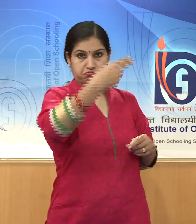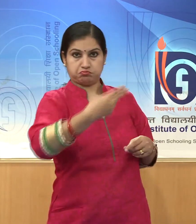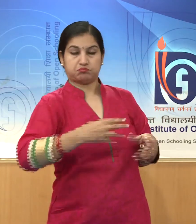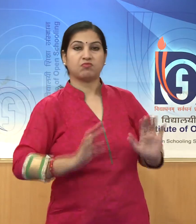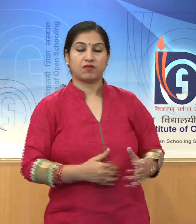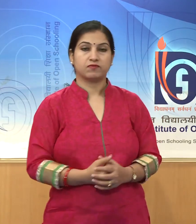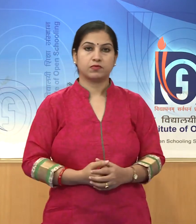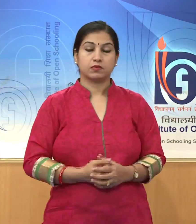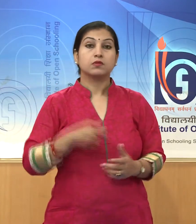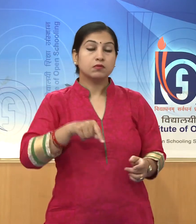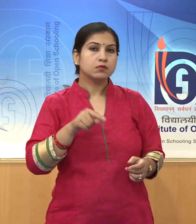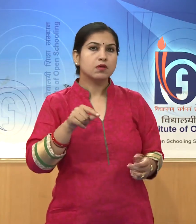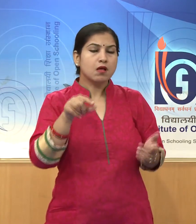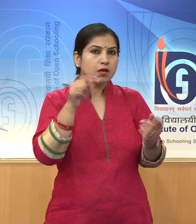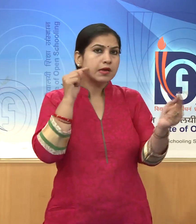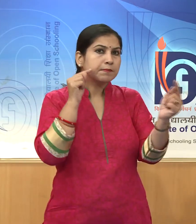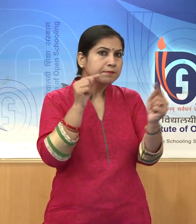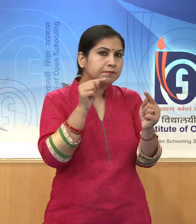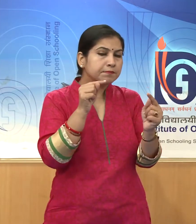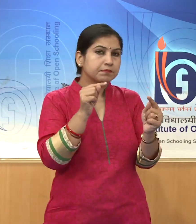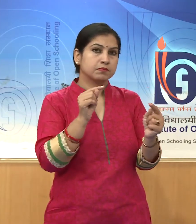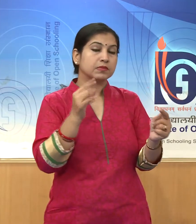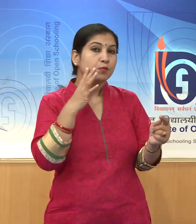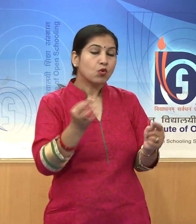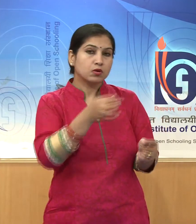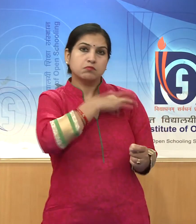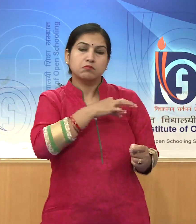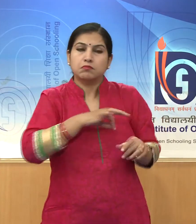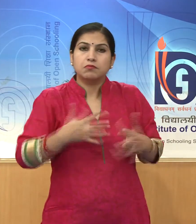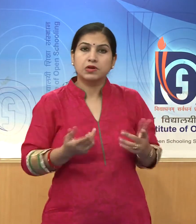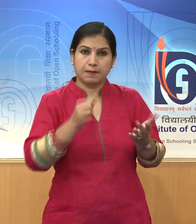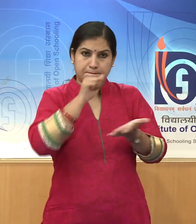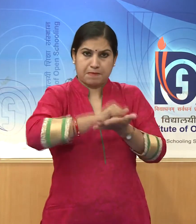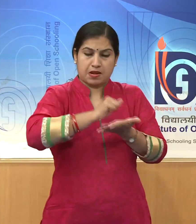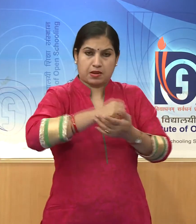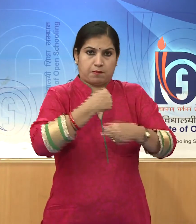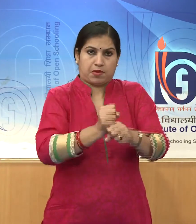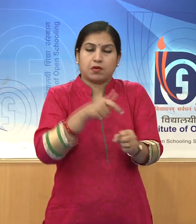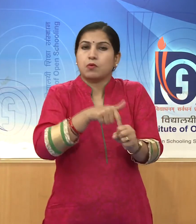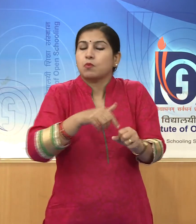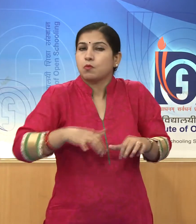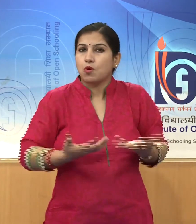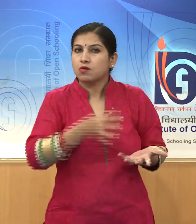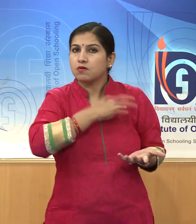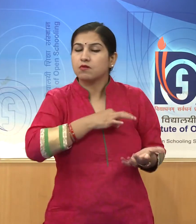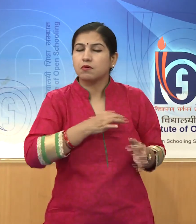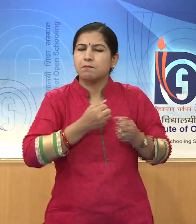The main advantage of printmaking is to produce number